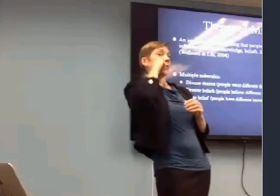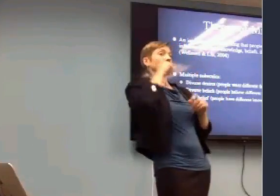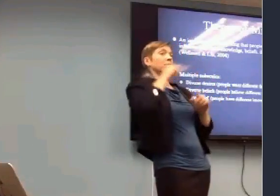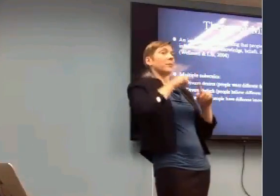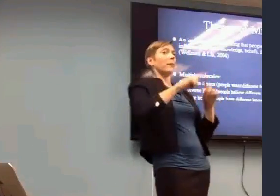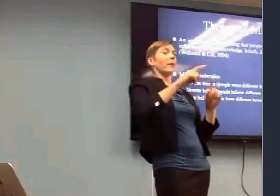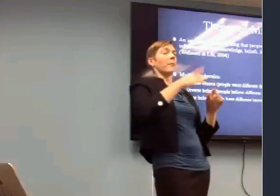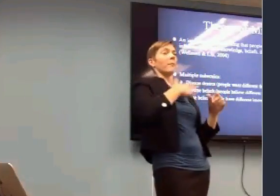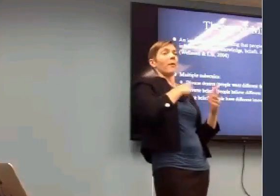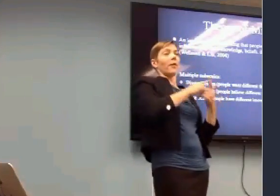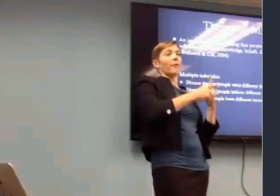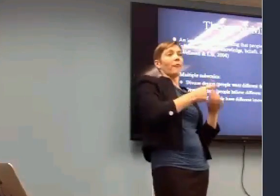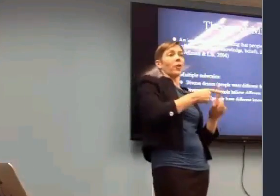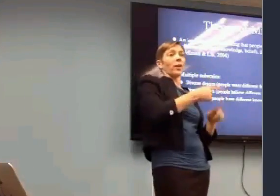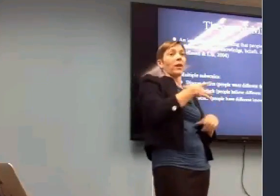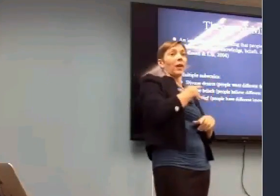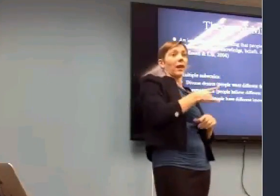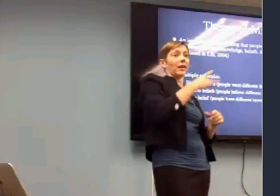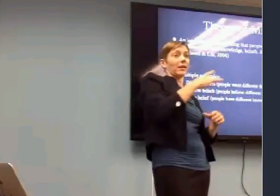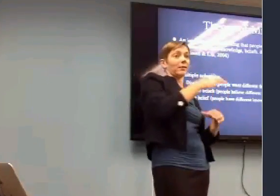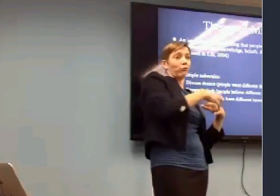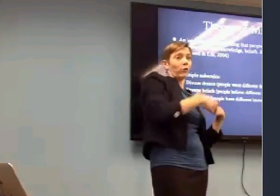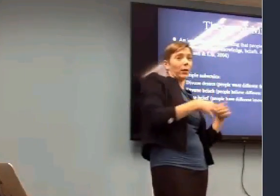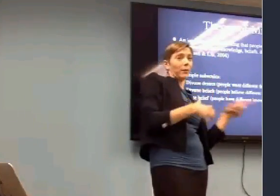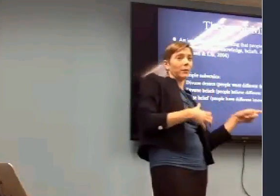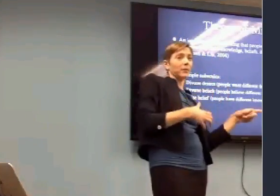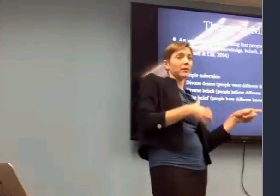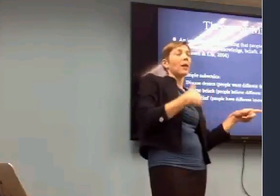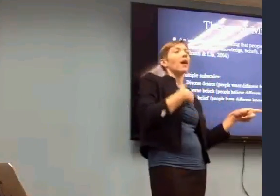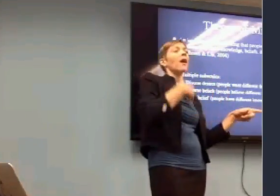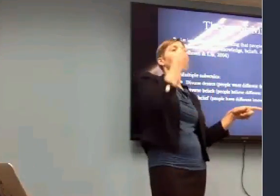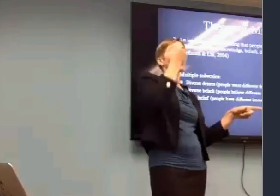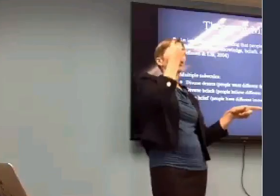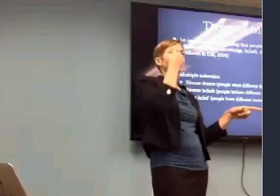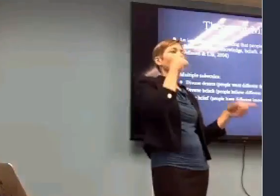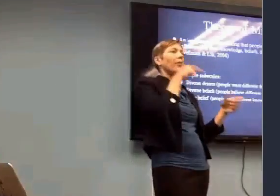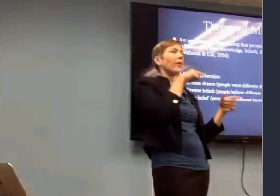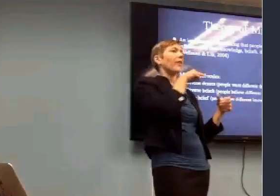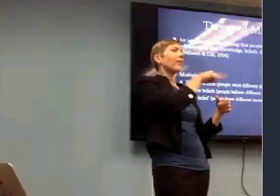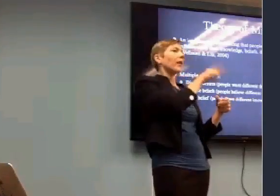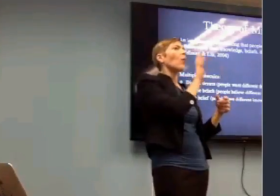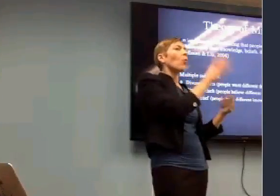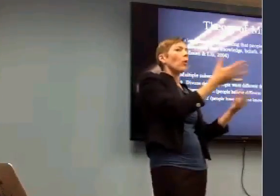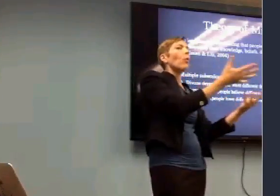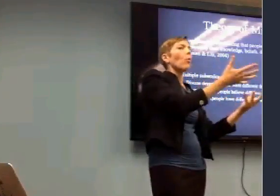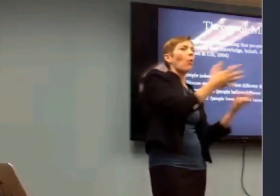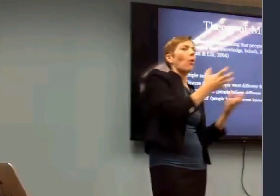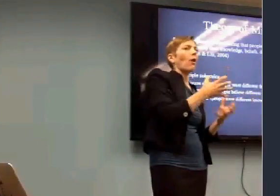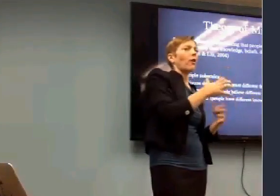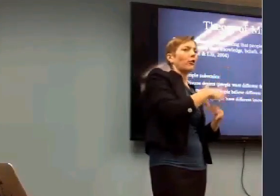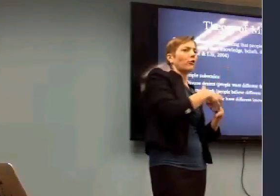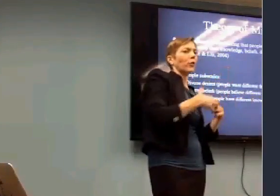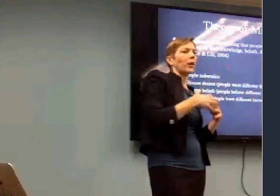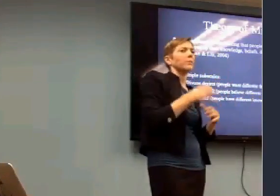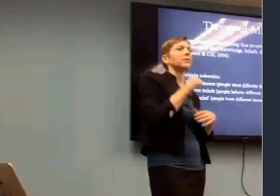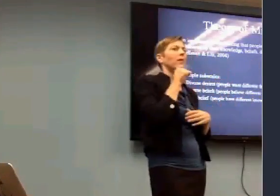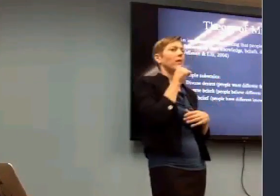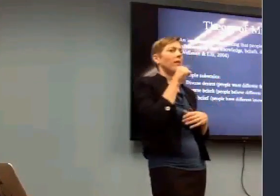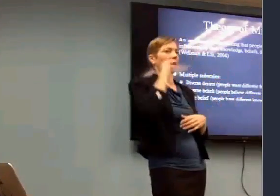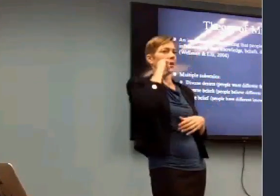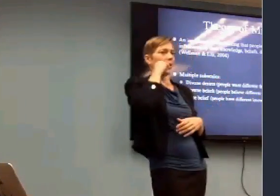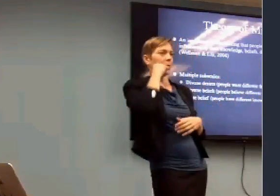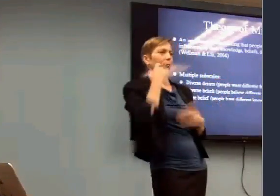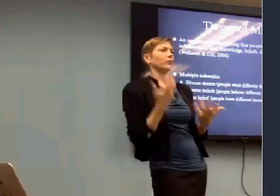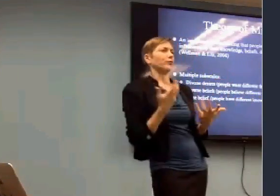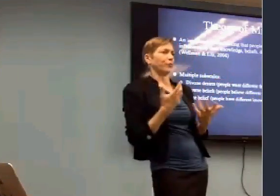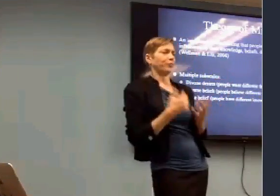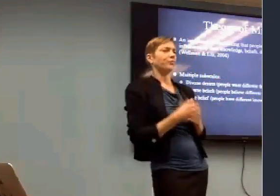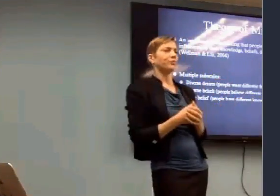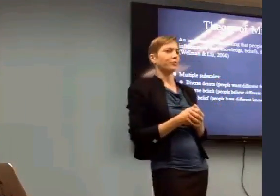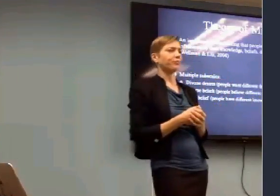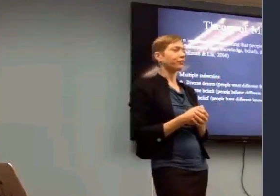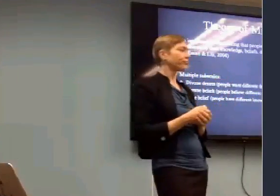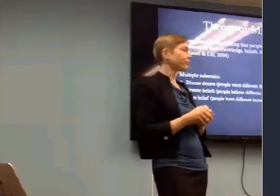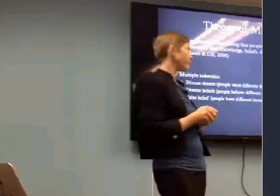So if I like apples, but my friend likes grapes, then I understand that my friend will want grapes and not